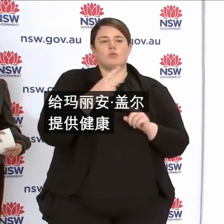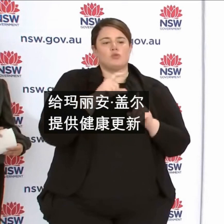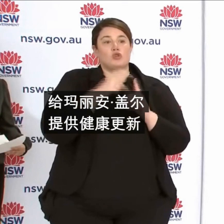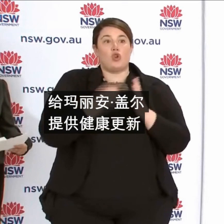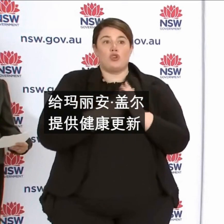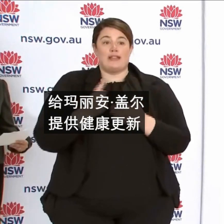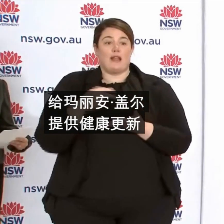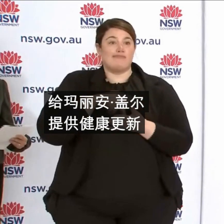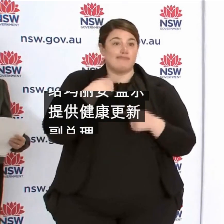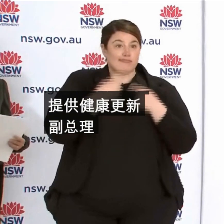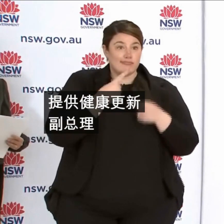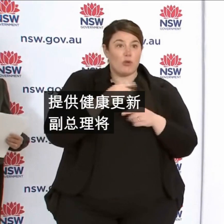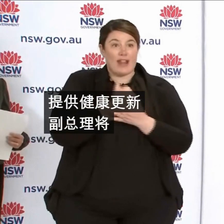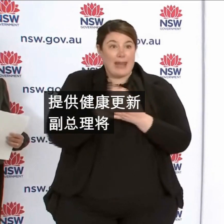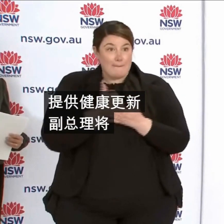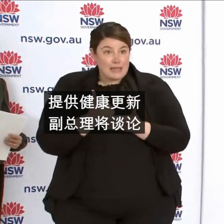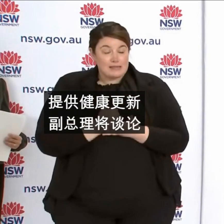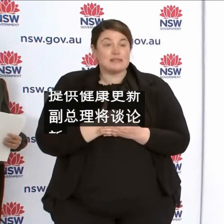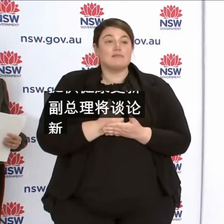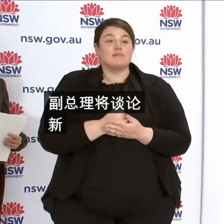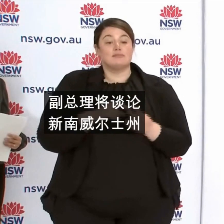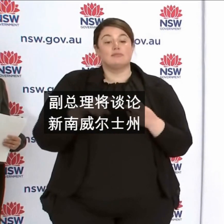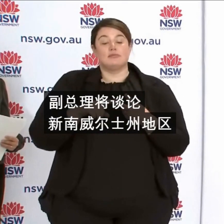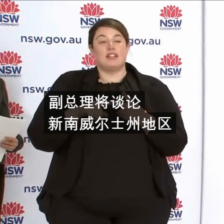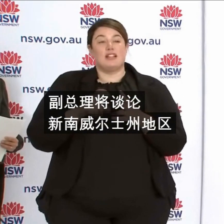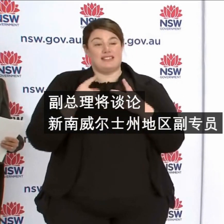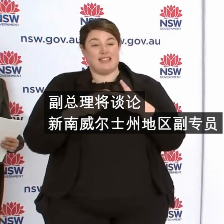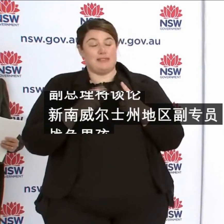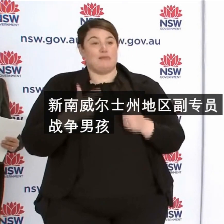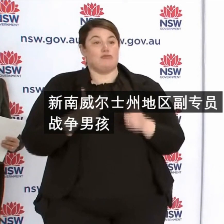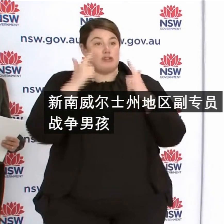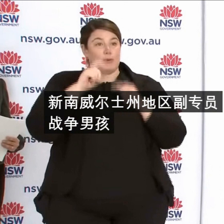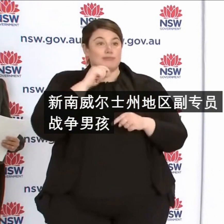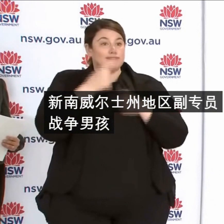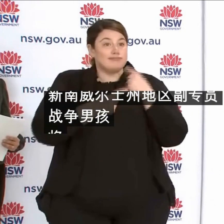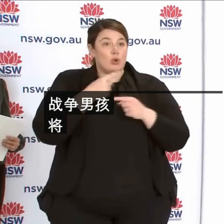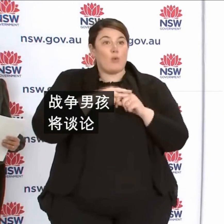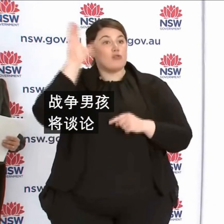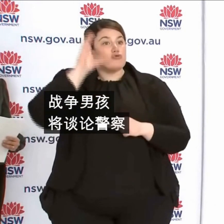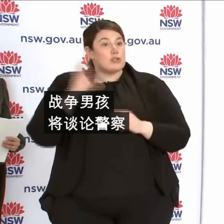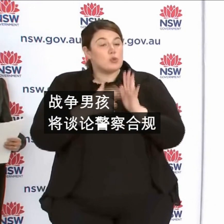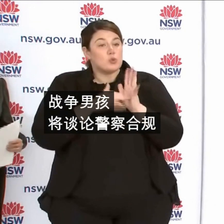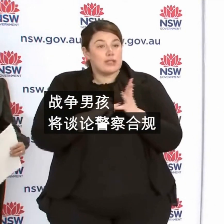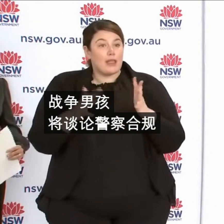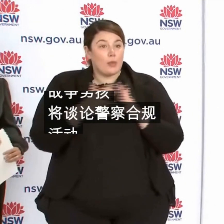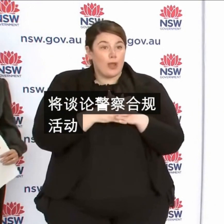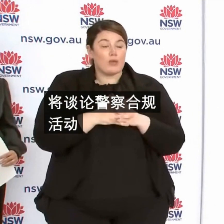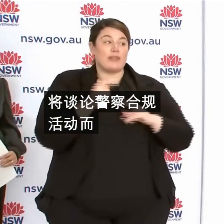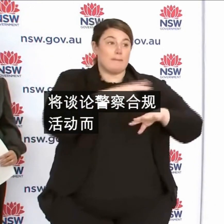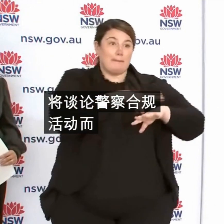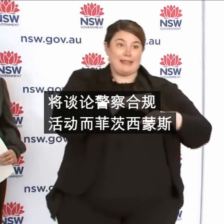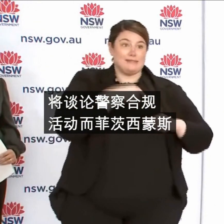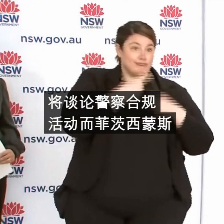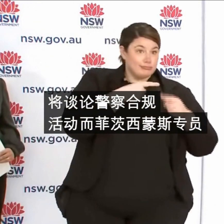give the health update. Deputy Premier will talk about regional New South Wales. Deputy Commissioner Worboy will talk about police compliance